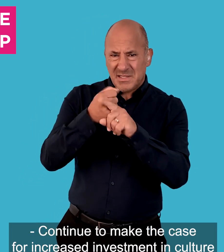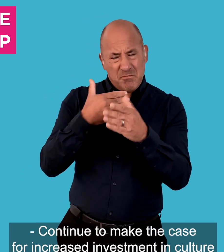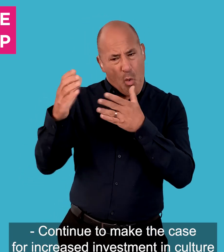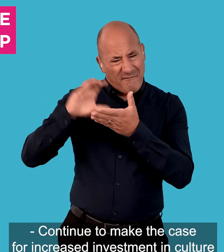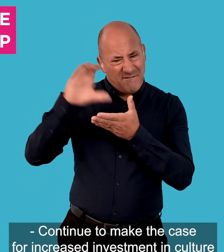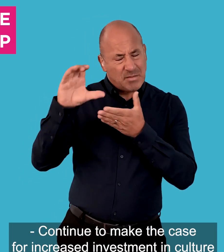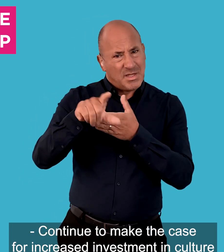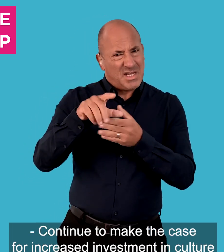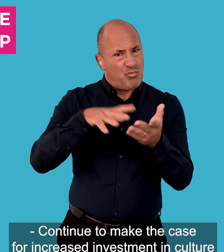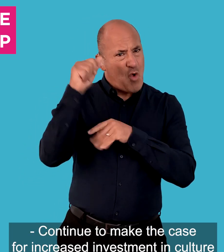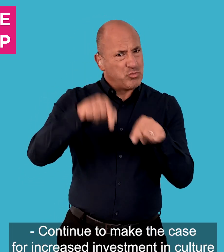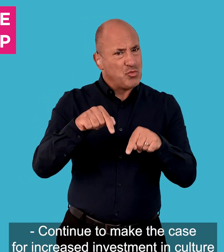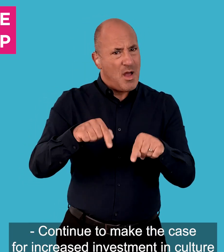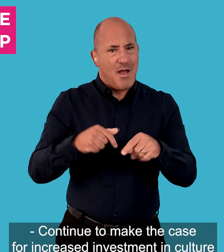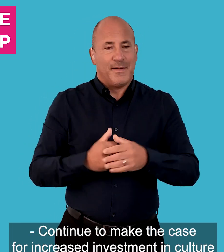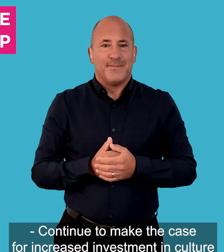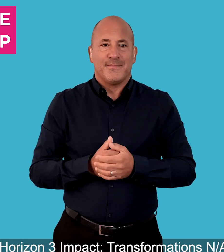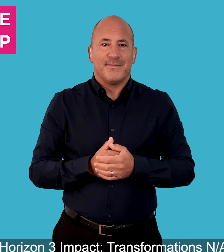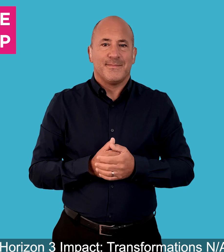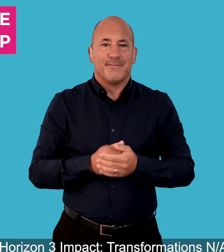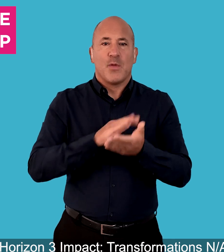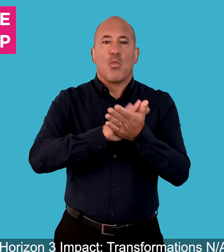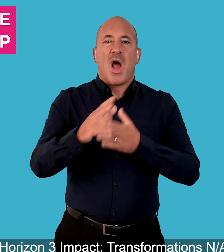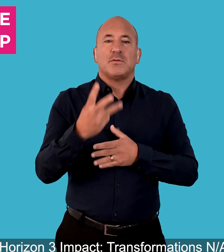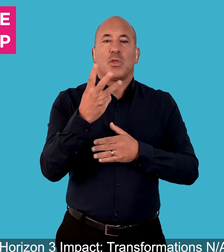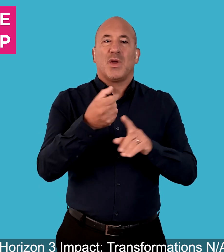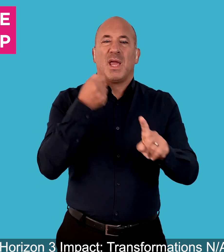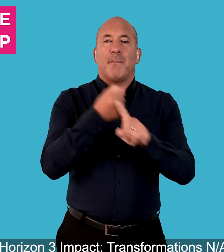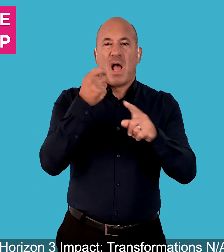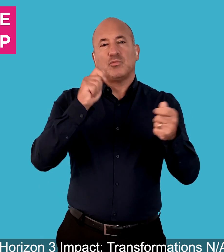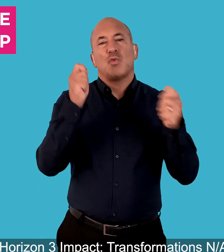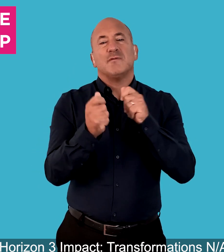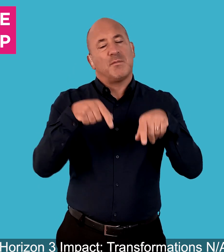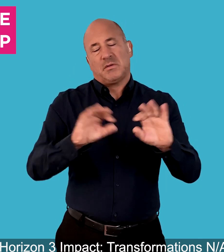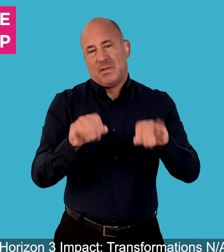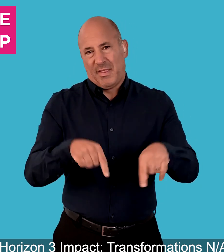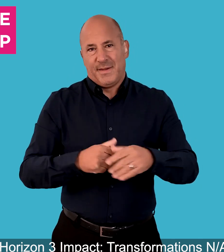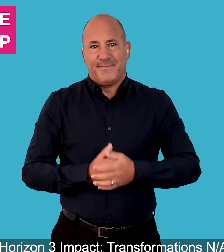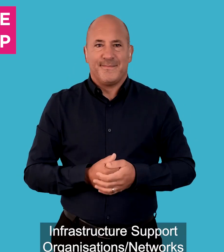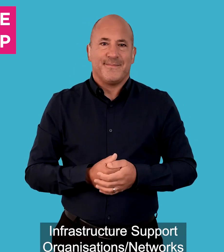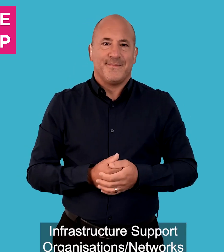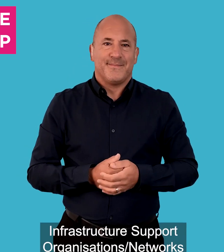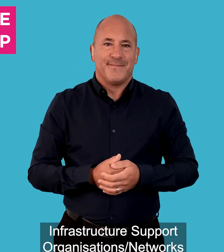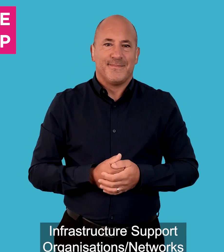activities. Continue to make the case for increased investment in culture. Horizon 3 impact, transformations not